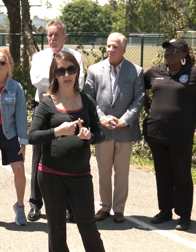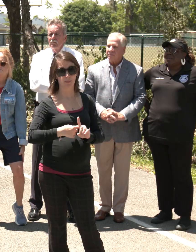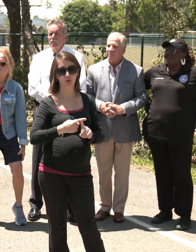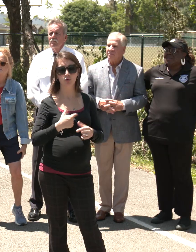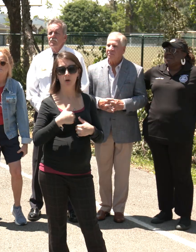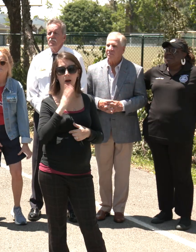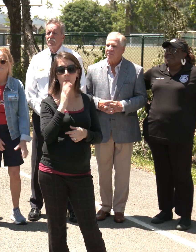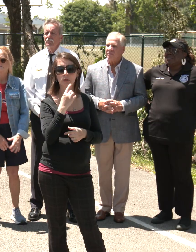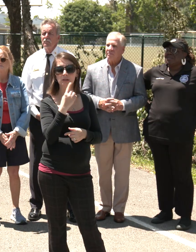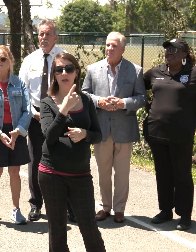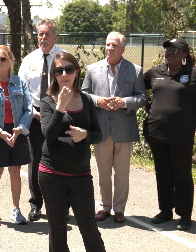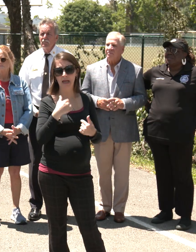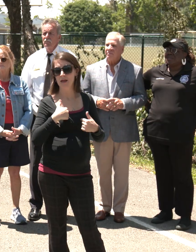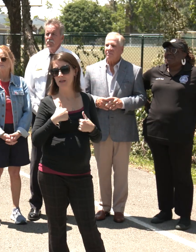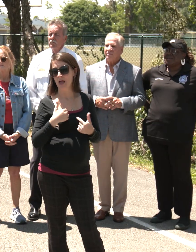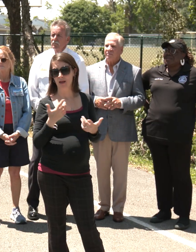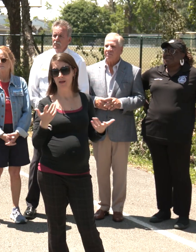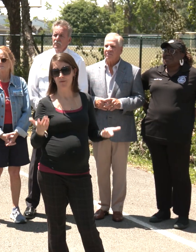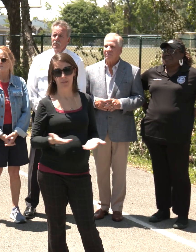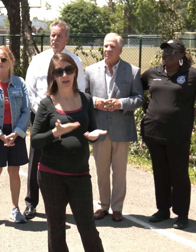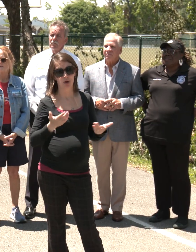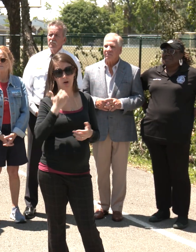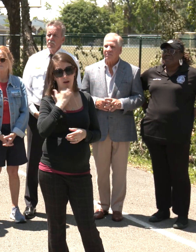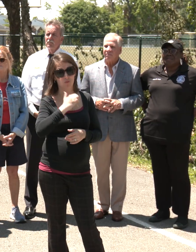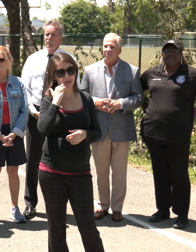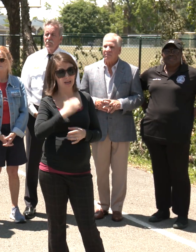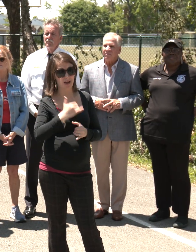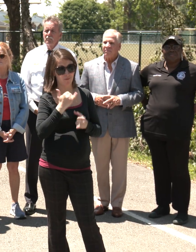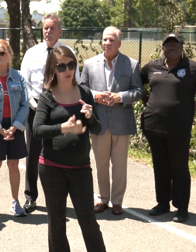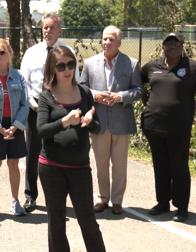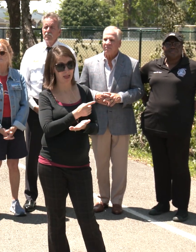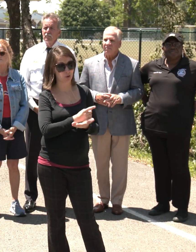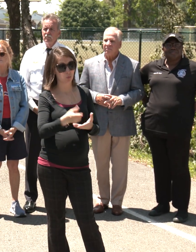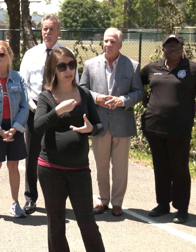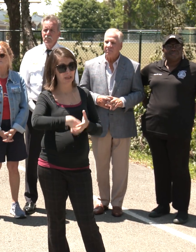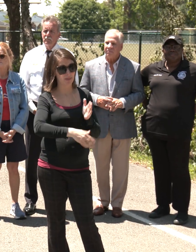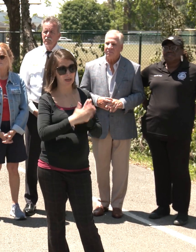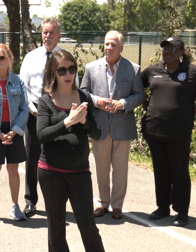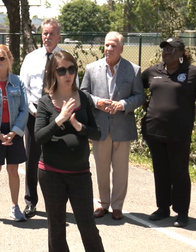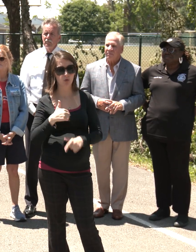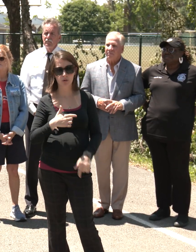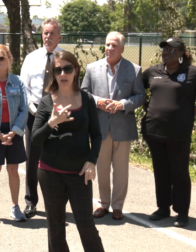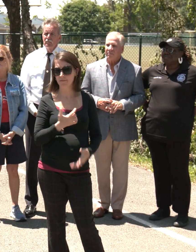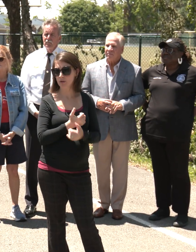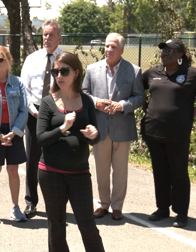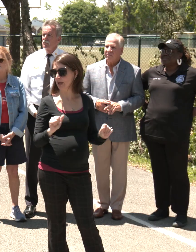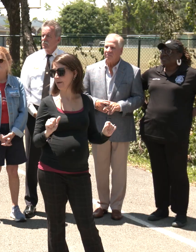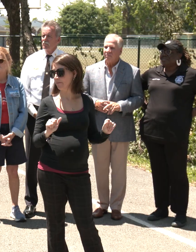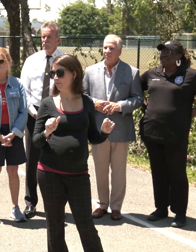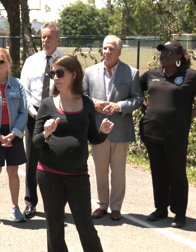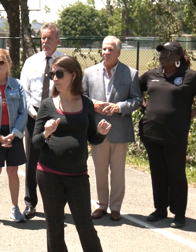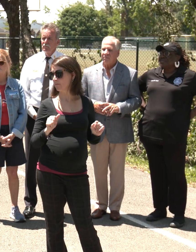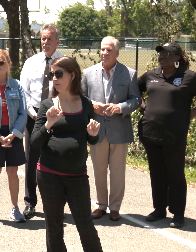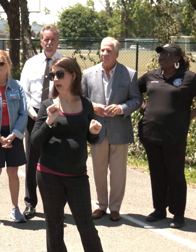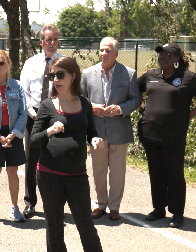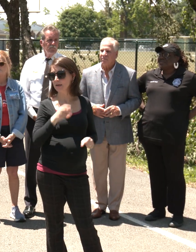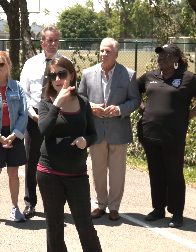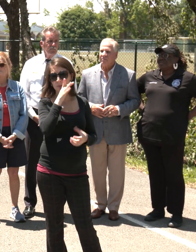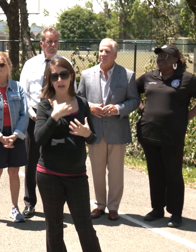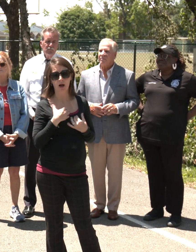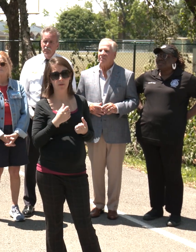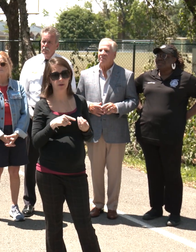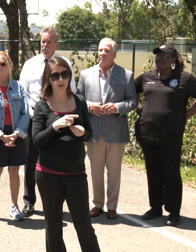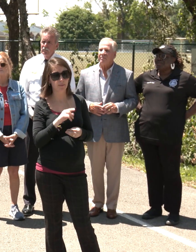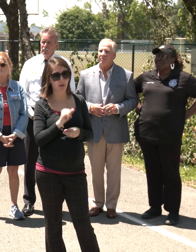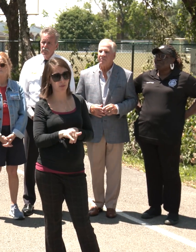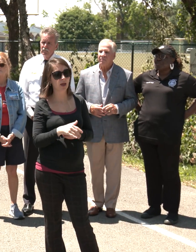person who has spent every day for the last week in the neighborhoods, I feel safe. I can speak confidently about that.